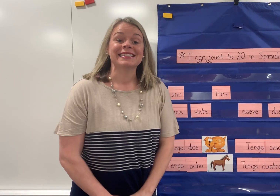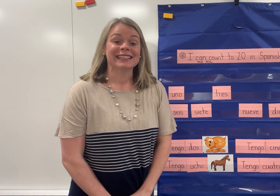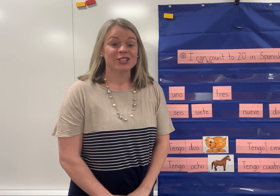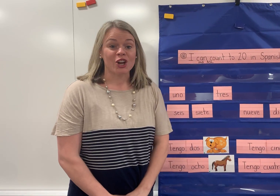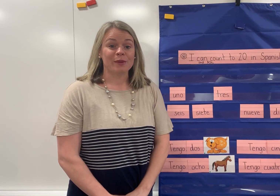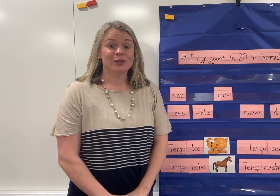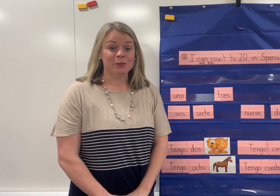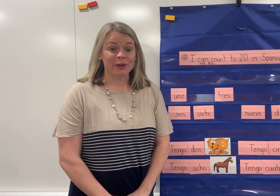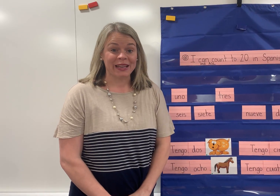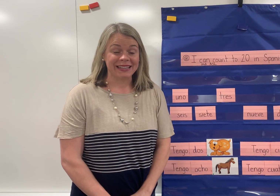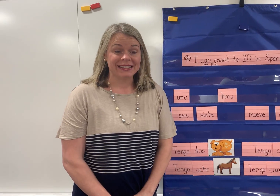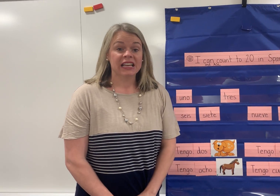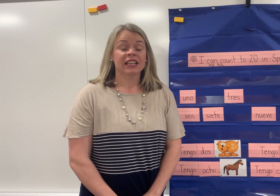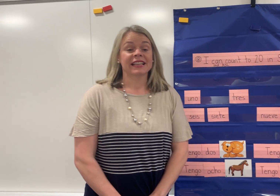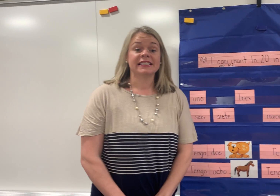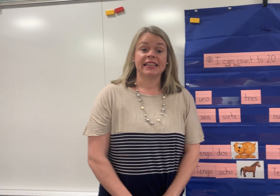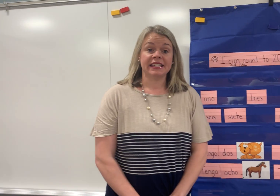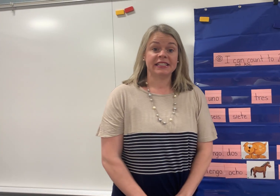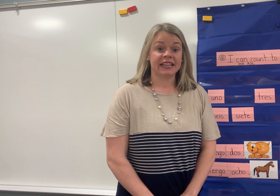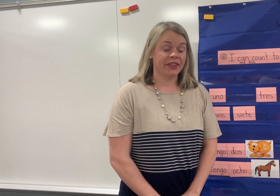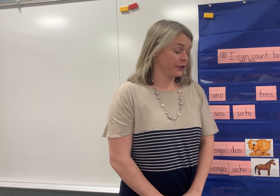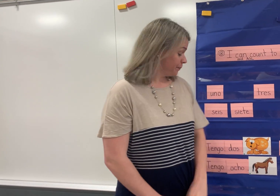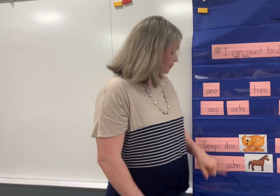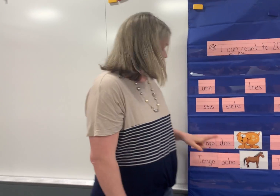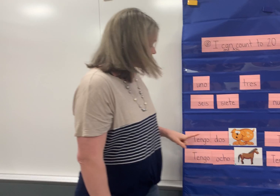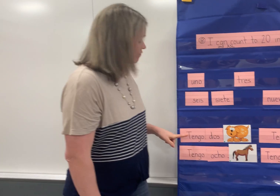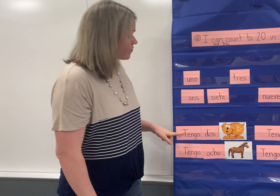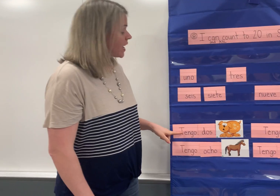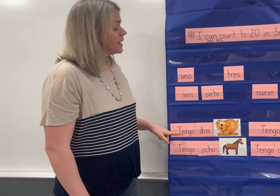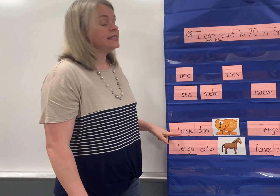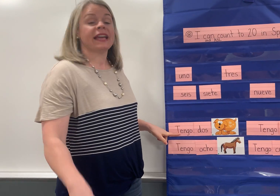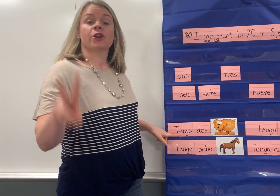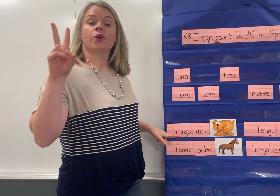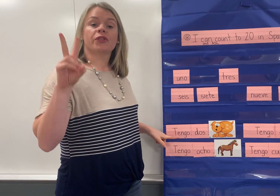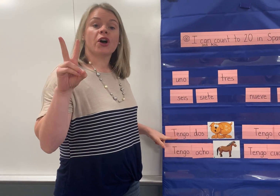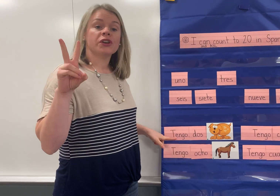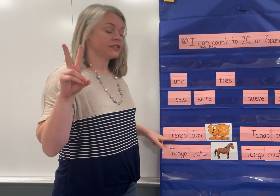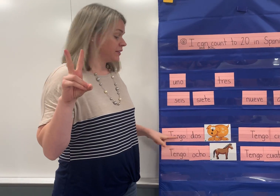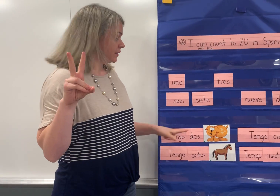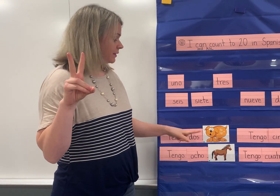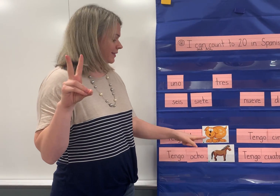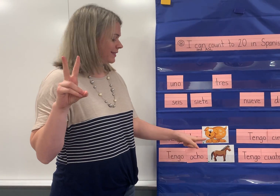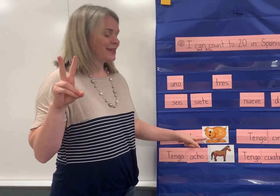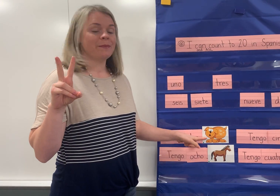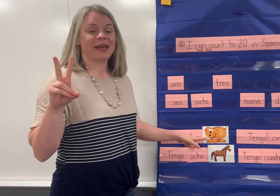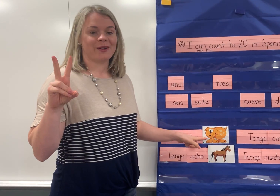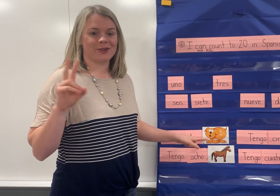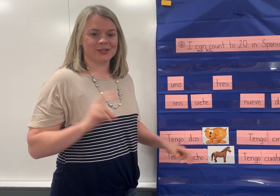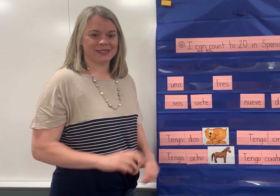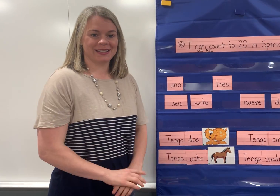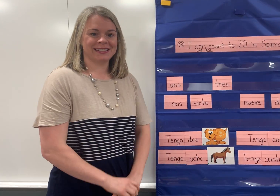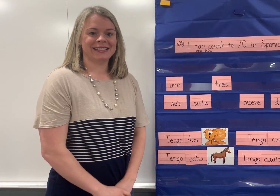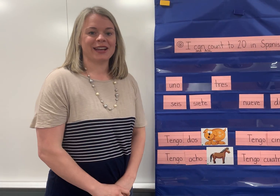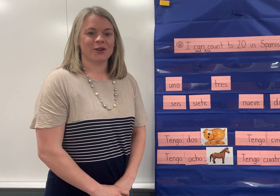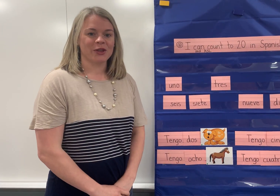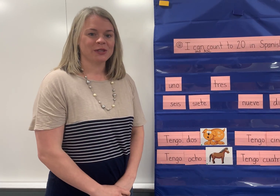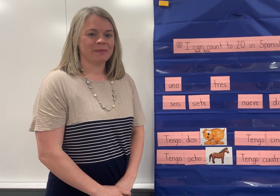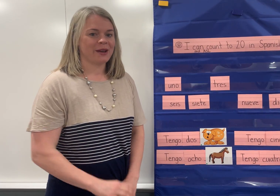Fantastic job, super kids. Let's say these together. Tengo 2 perros. Tengo 2